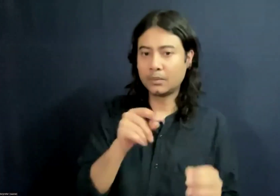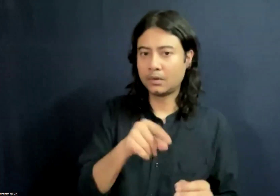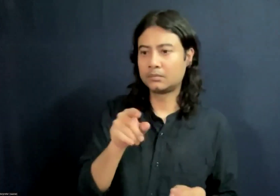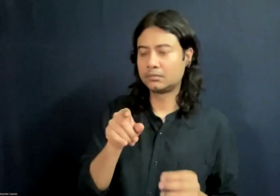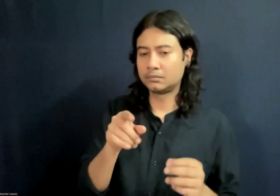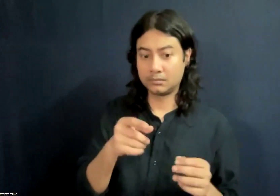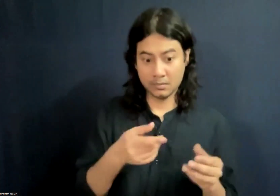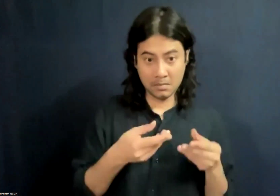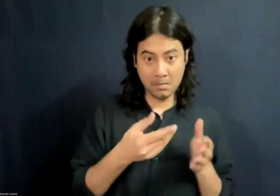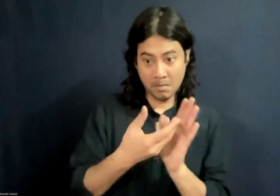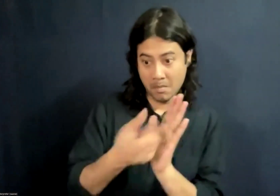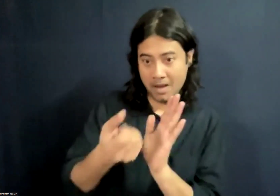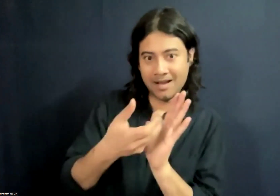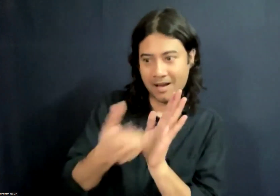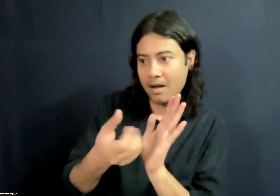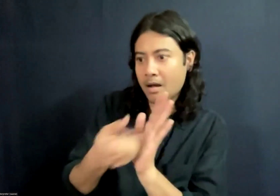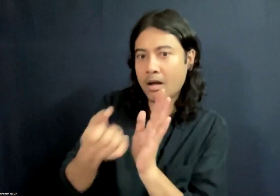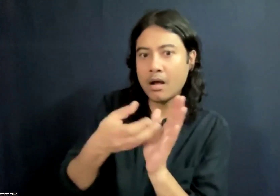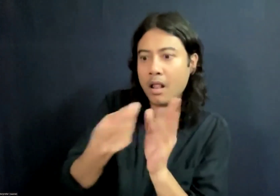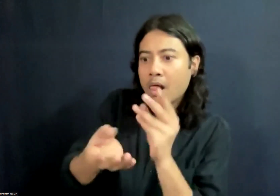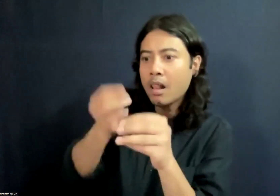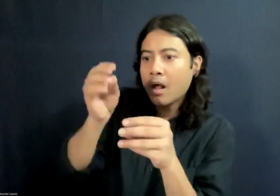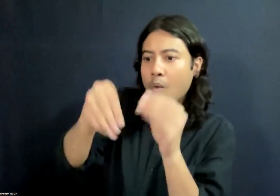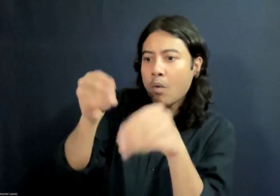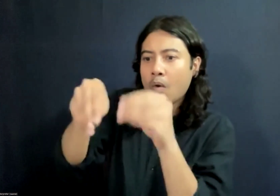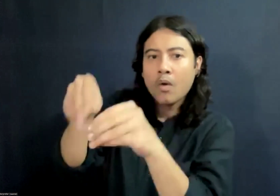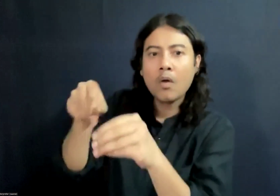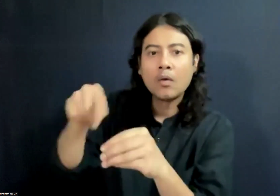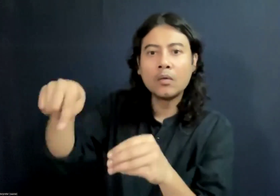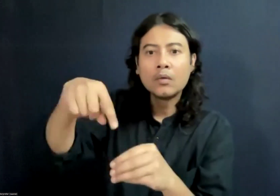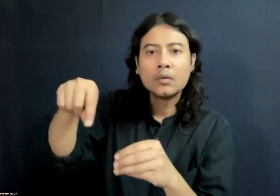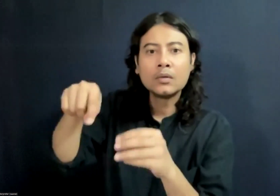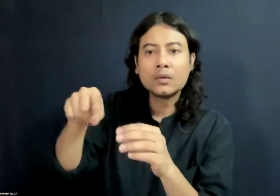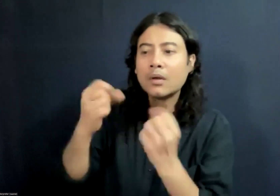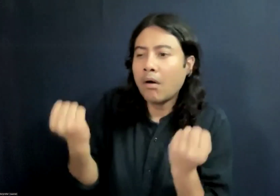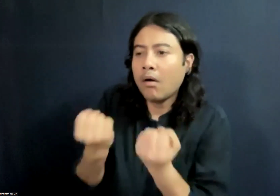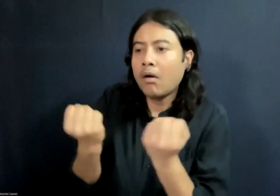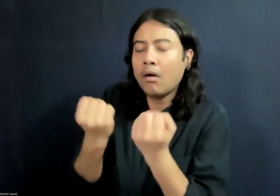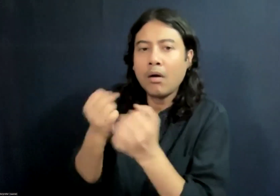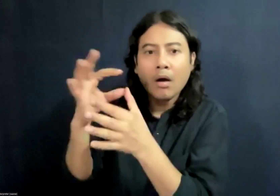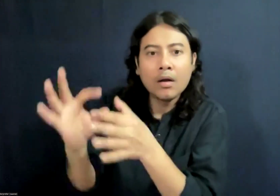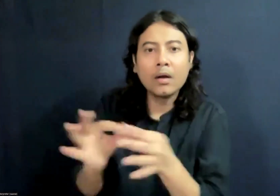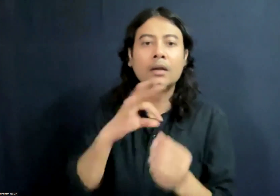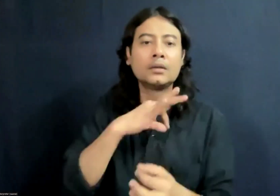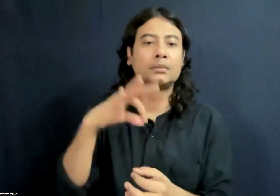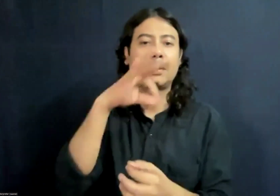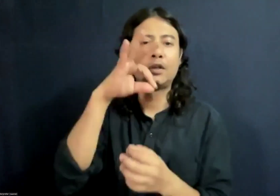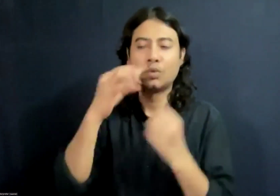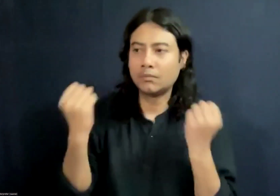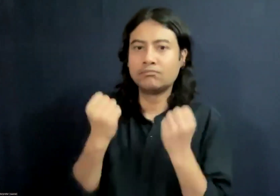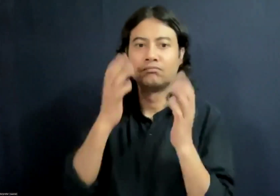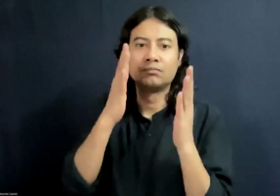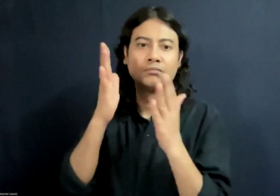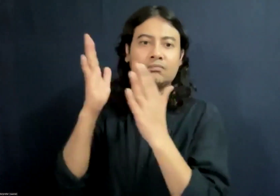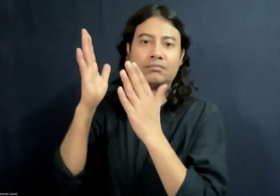uh, spiritual aspects for spiritual things. So that is why next time you open your purse and you want to